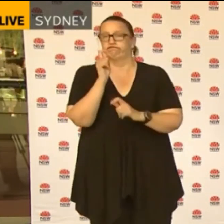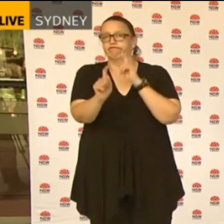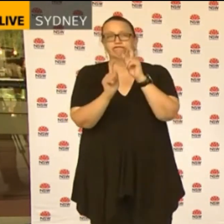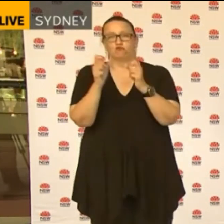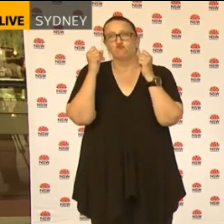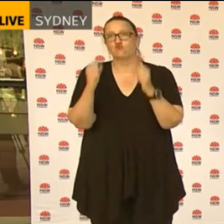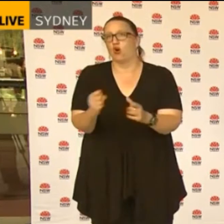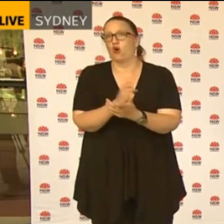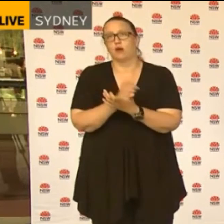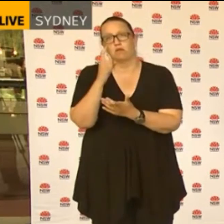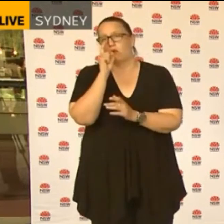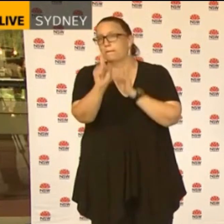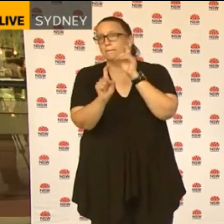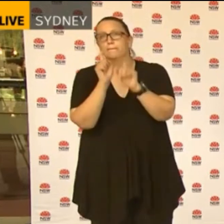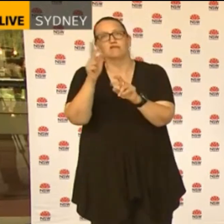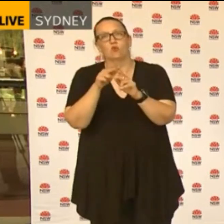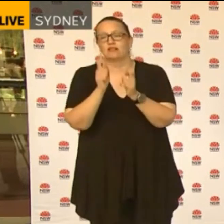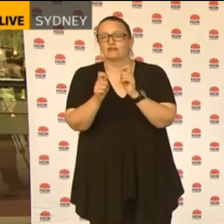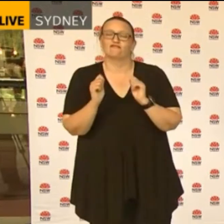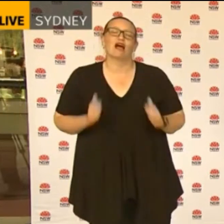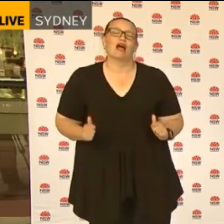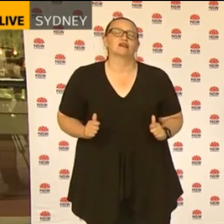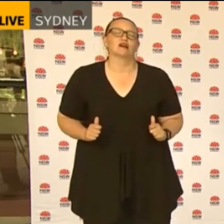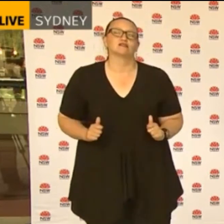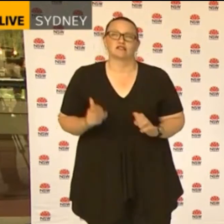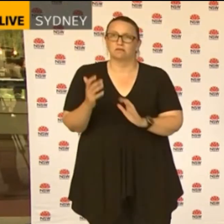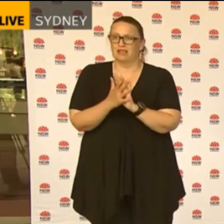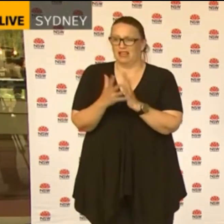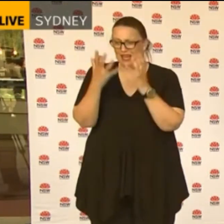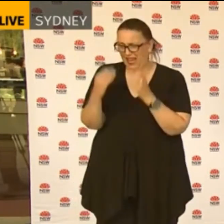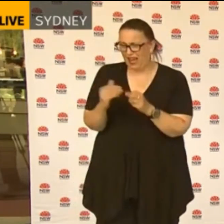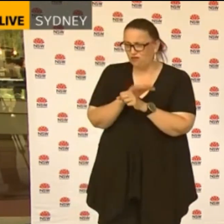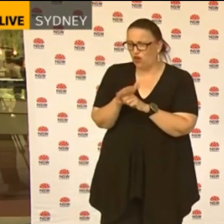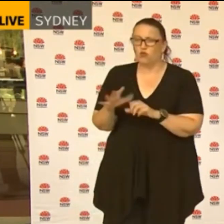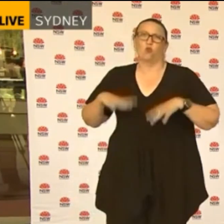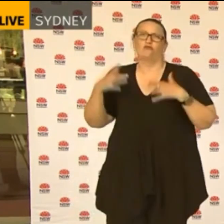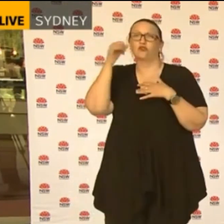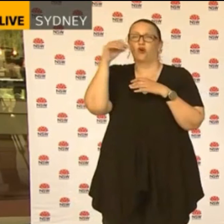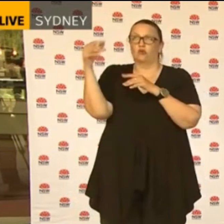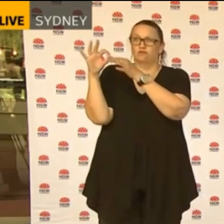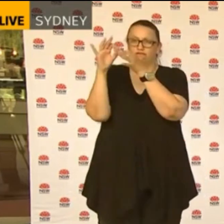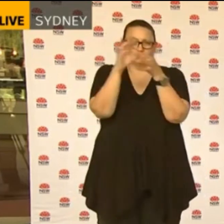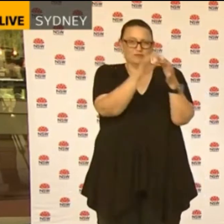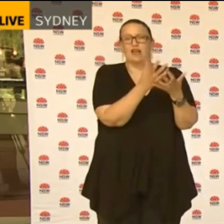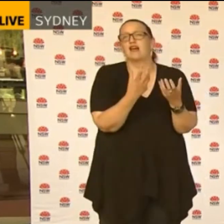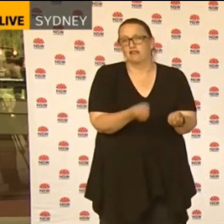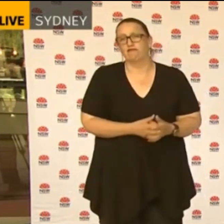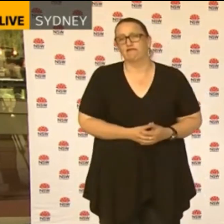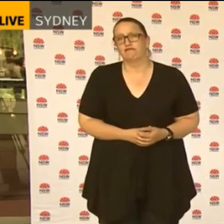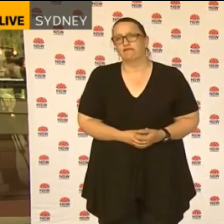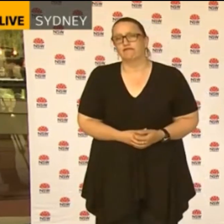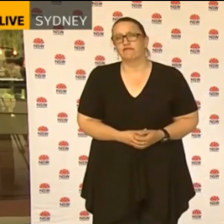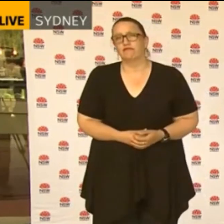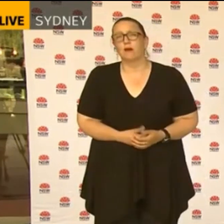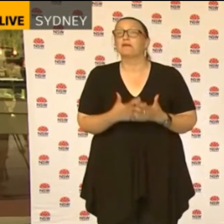important, as we haven't had any recent cases that are unexplained in that area. But we do need to be vigilant,